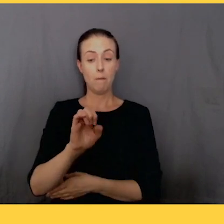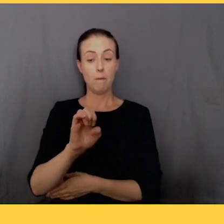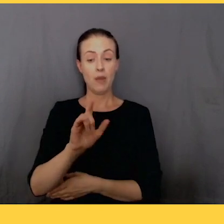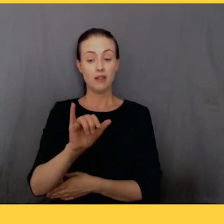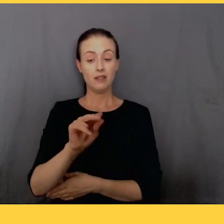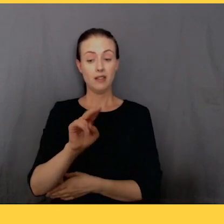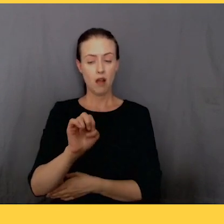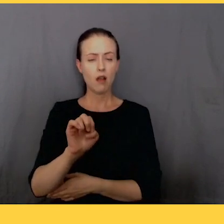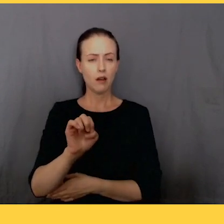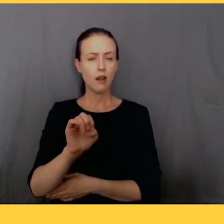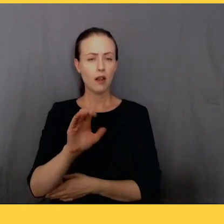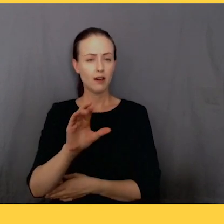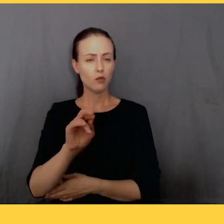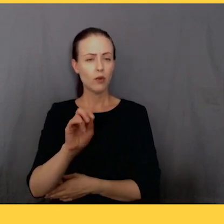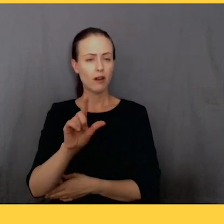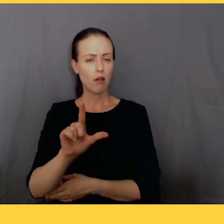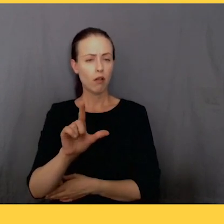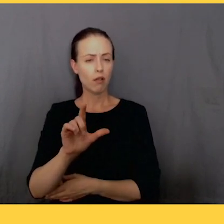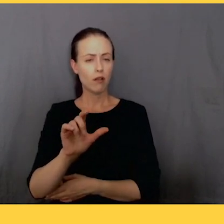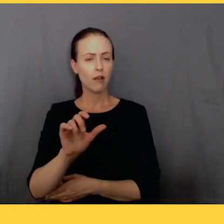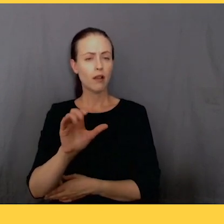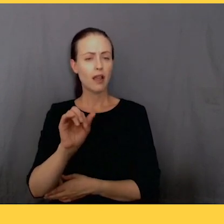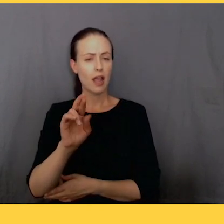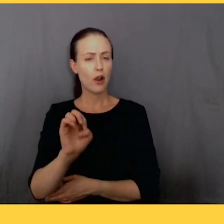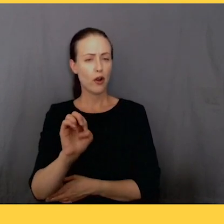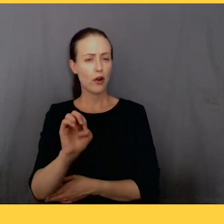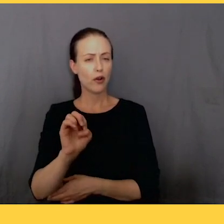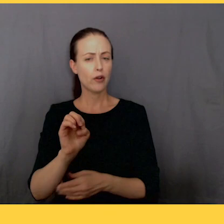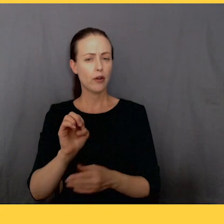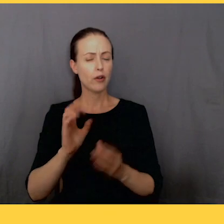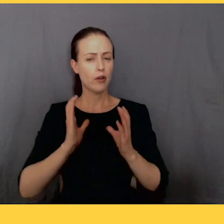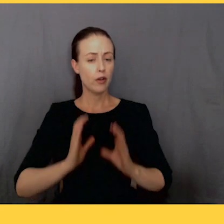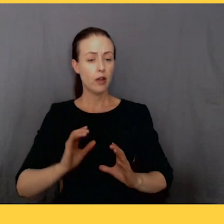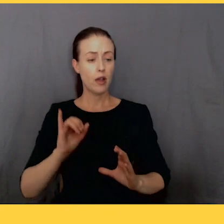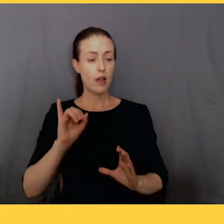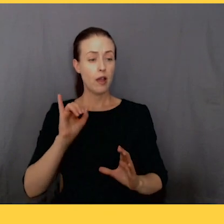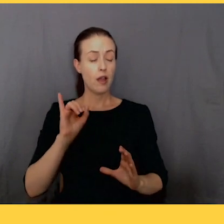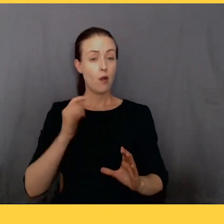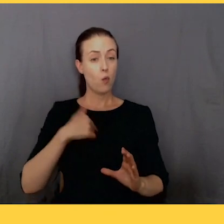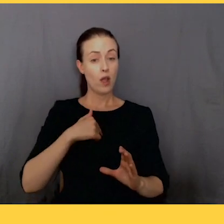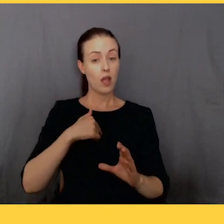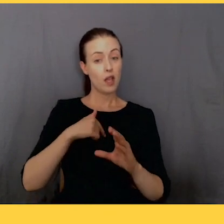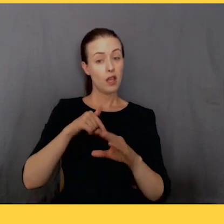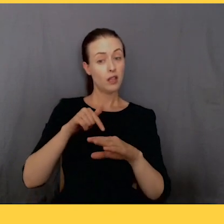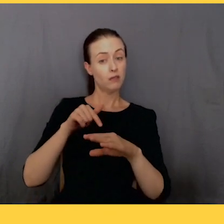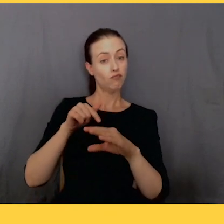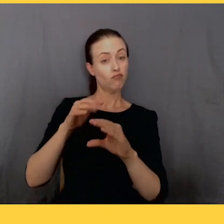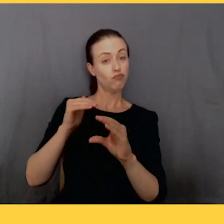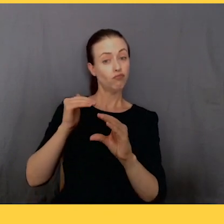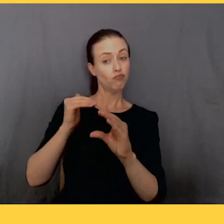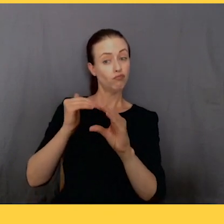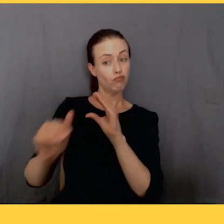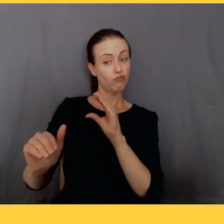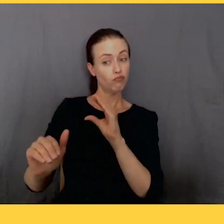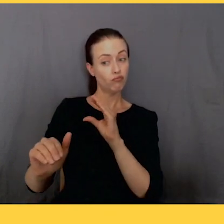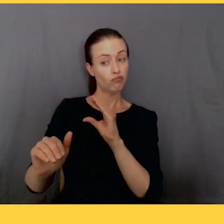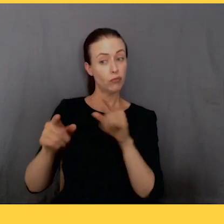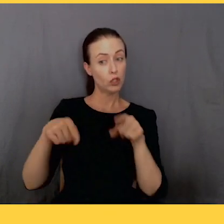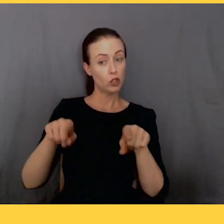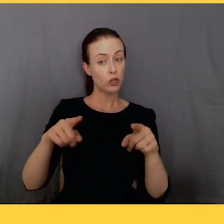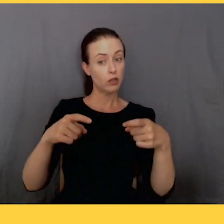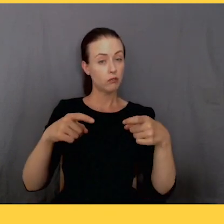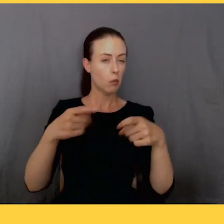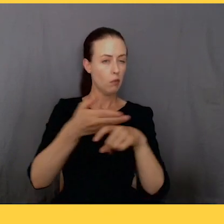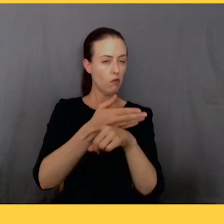talked about earlier, if we don't get a positive contact back from a critical care customer, we will follow